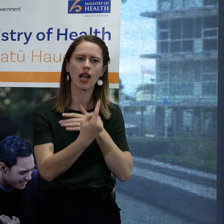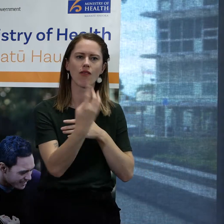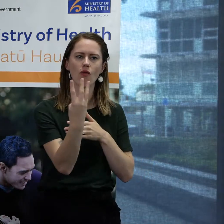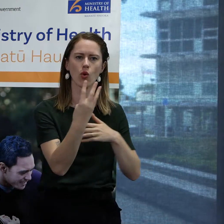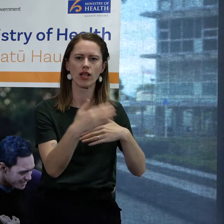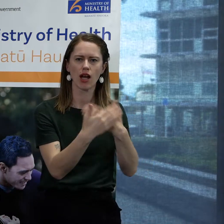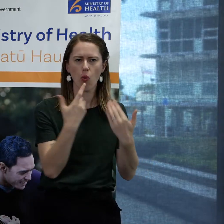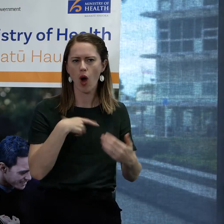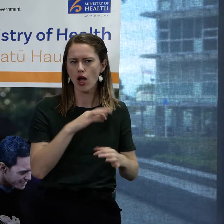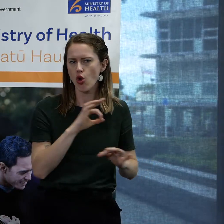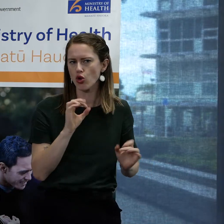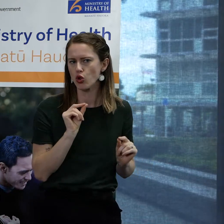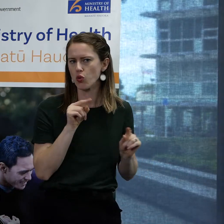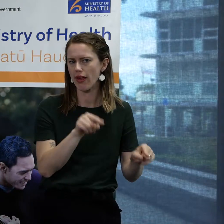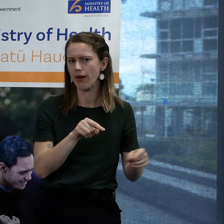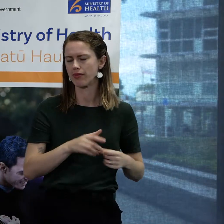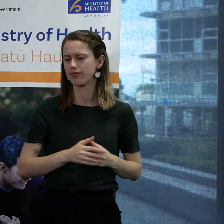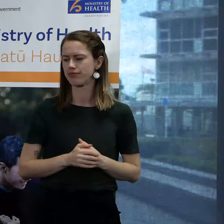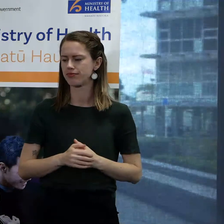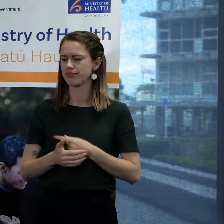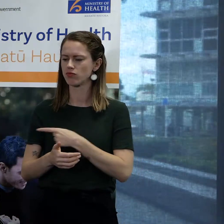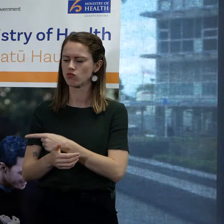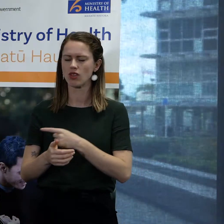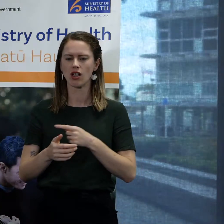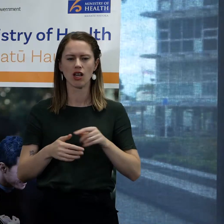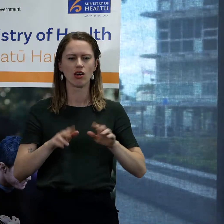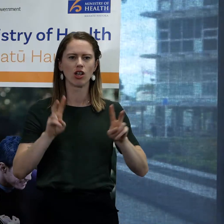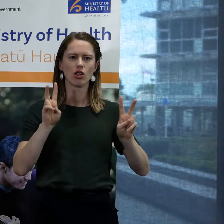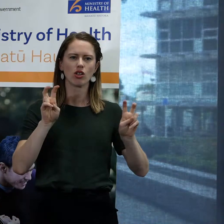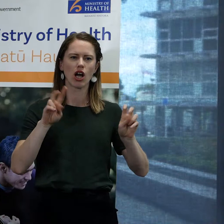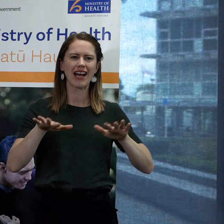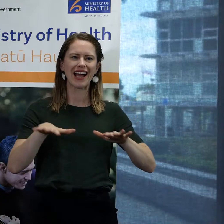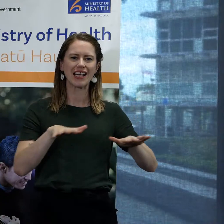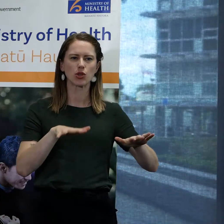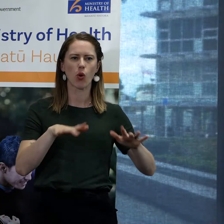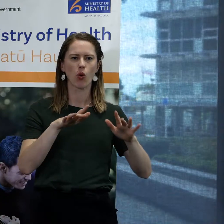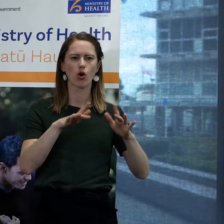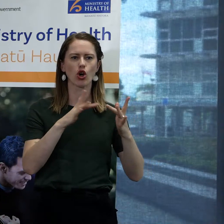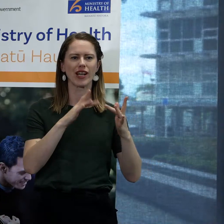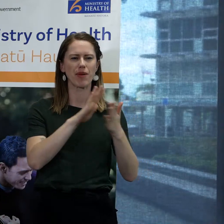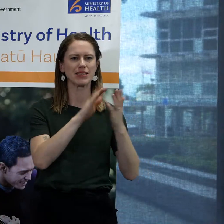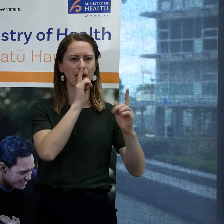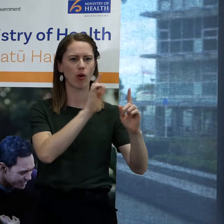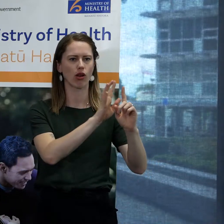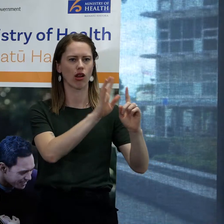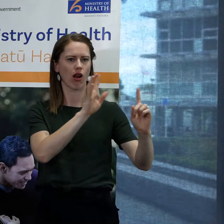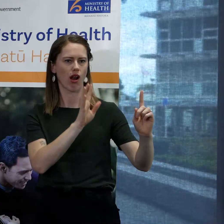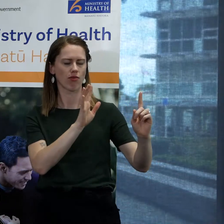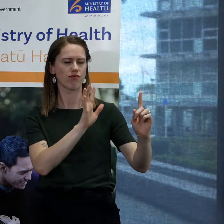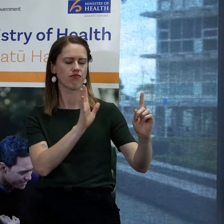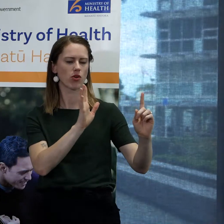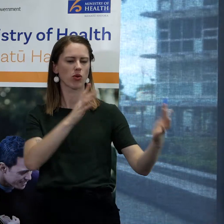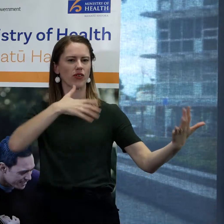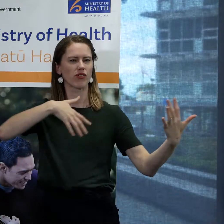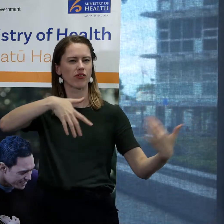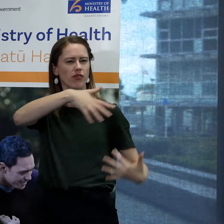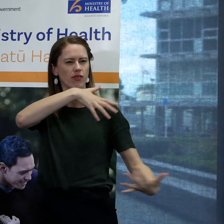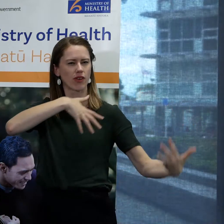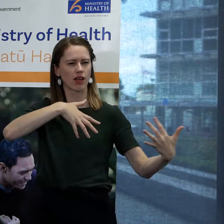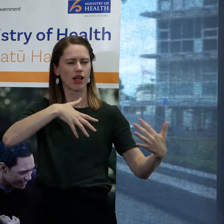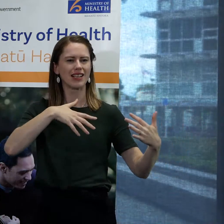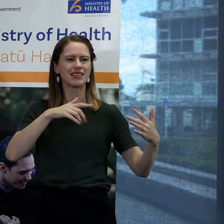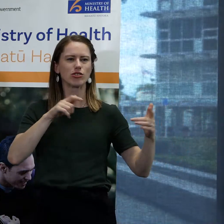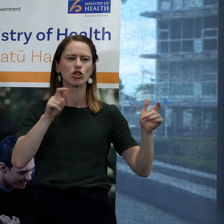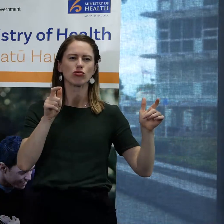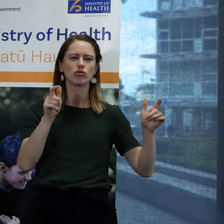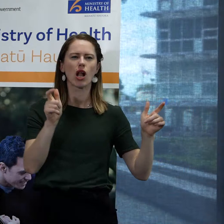tests? The risk to casual contacts is a lot lower than it is for close contacts.